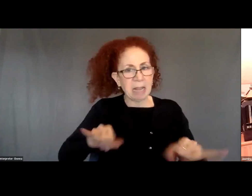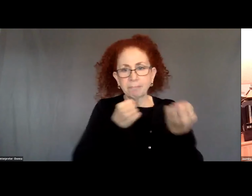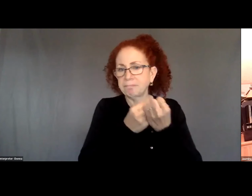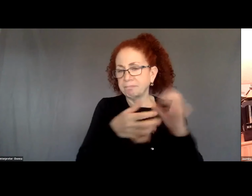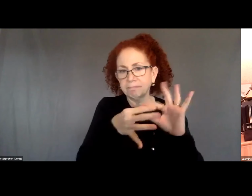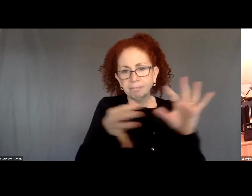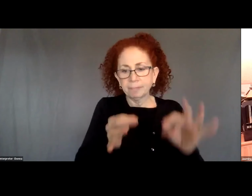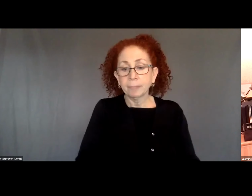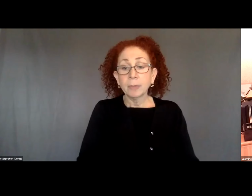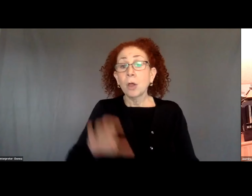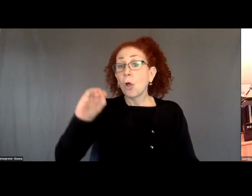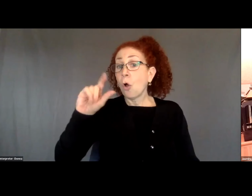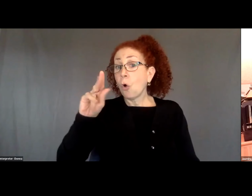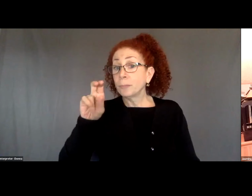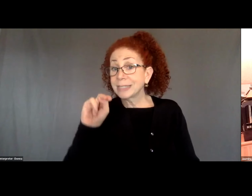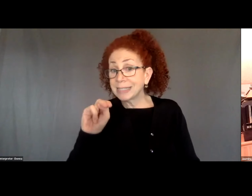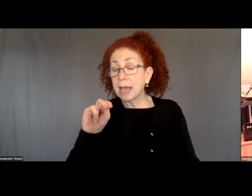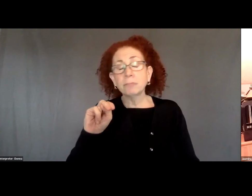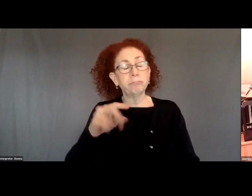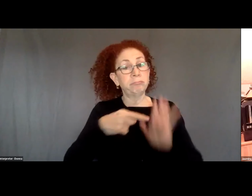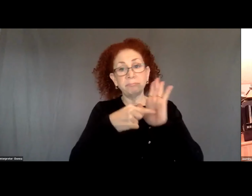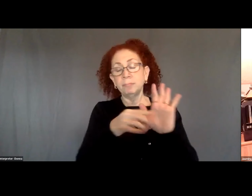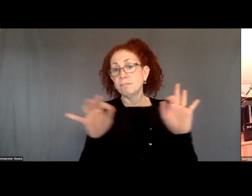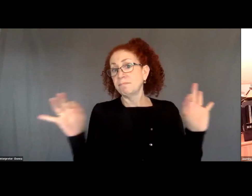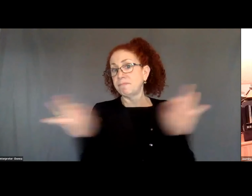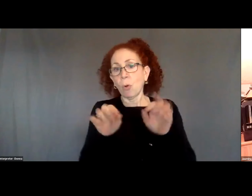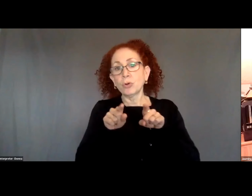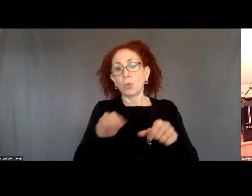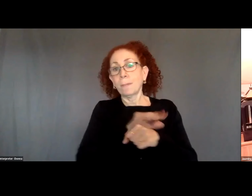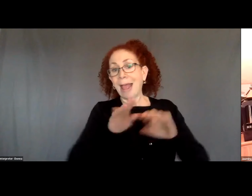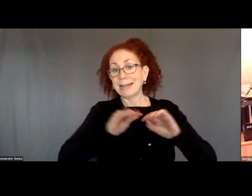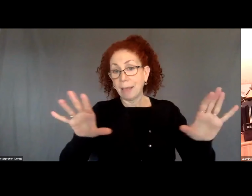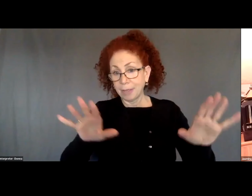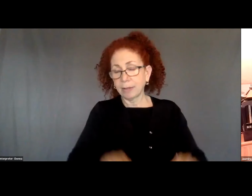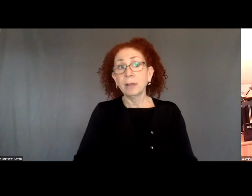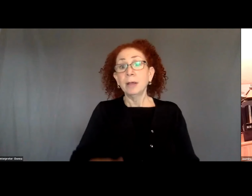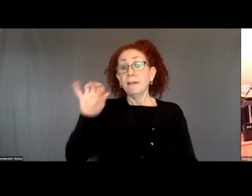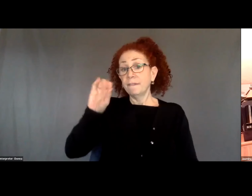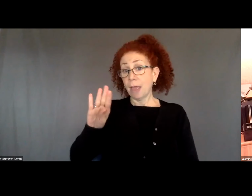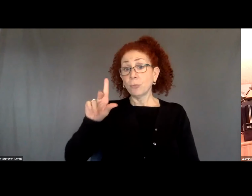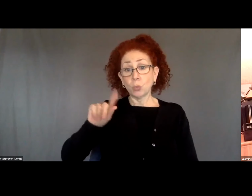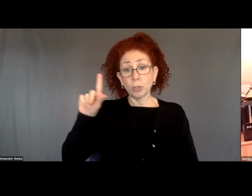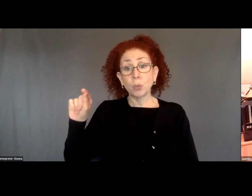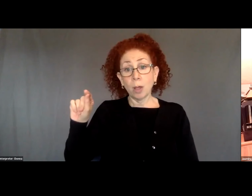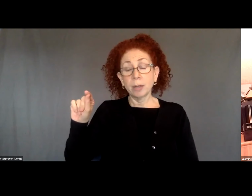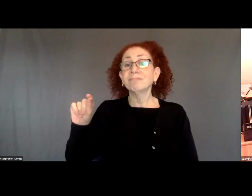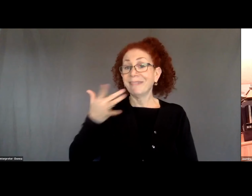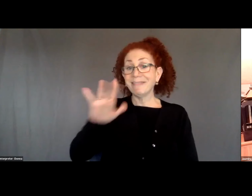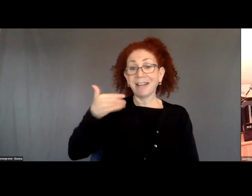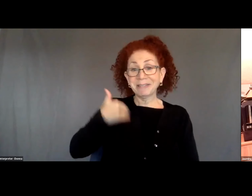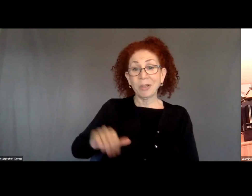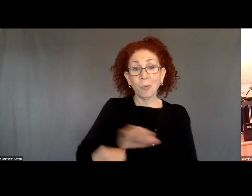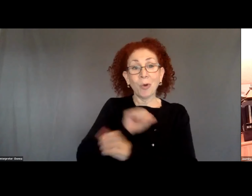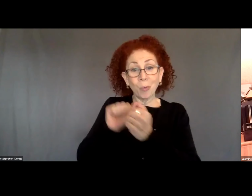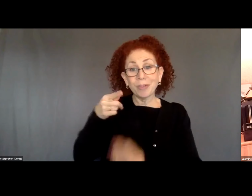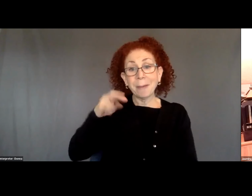fact, Olmstead has proved critical during this pandemic. And in February of 2020, I had the good fortune of working with the